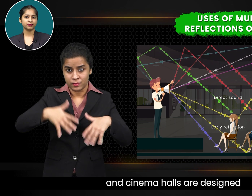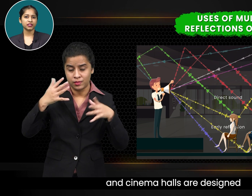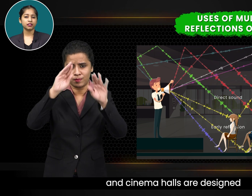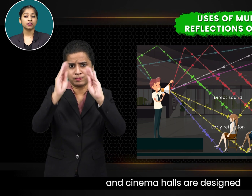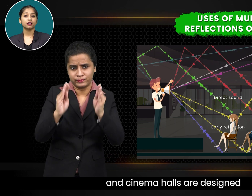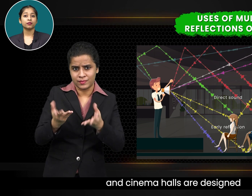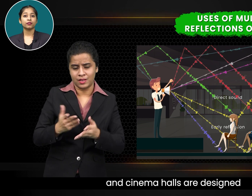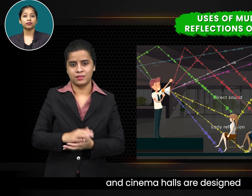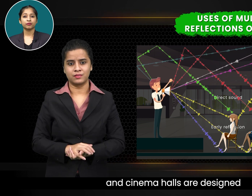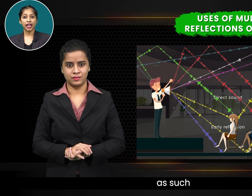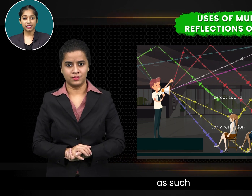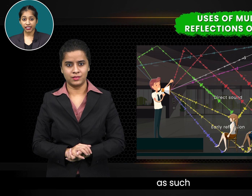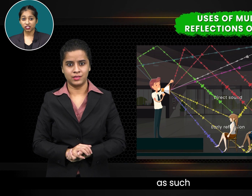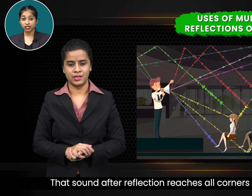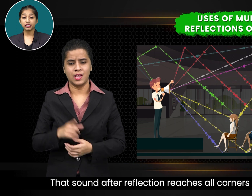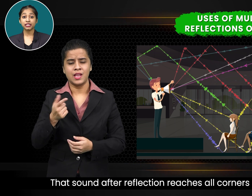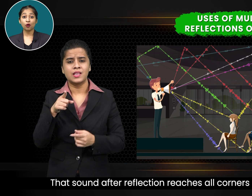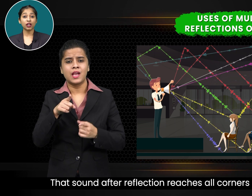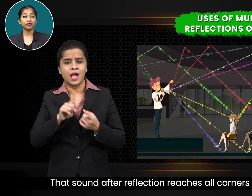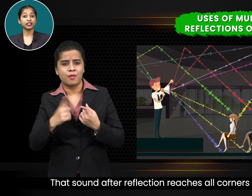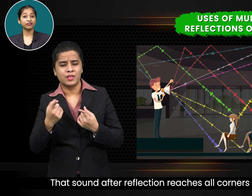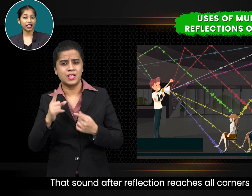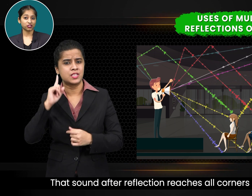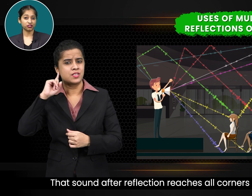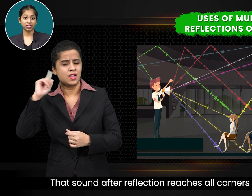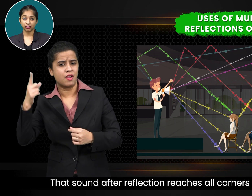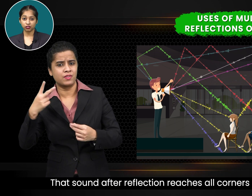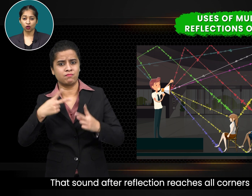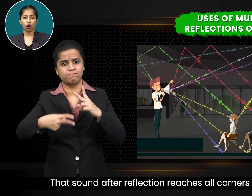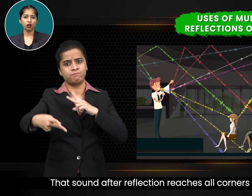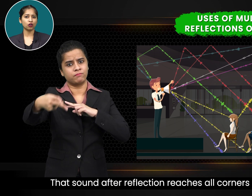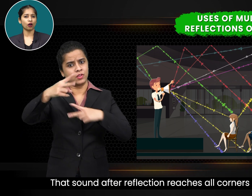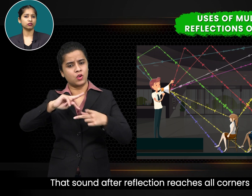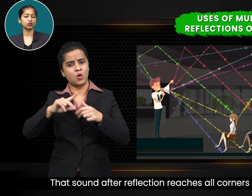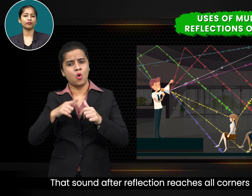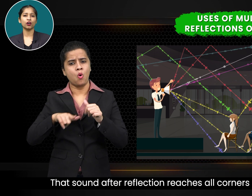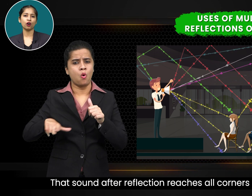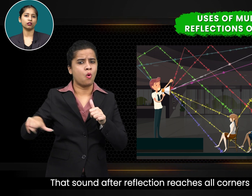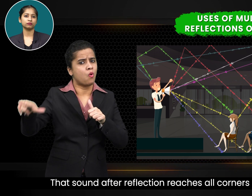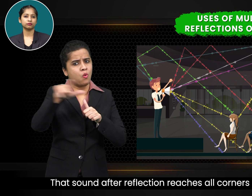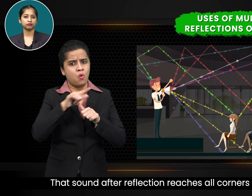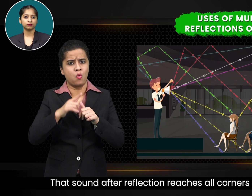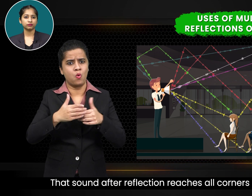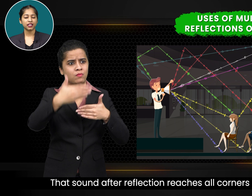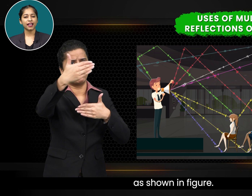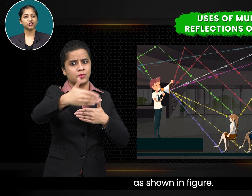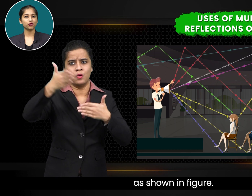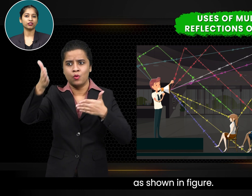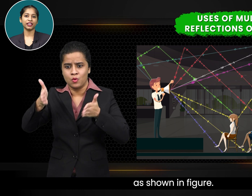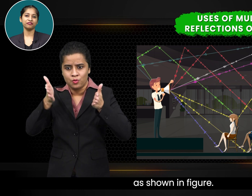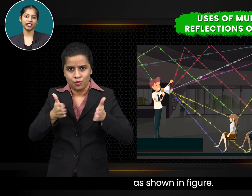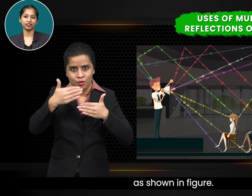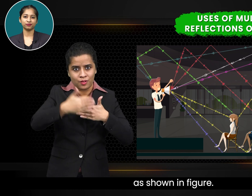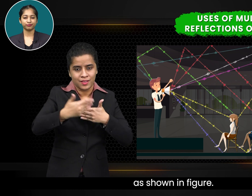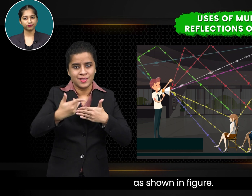designed as such that sound after reflection reaches all corners of the hall, as